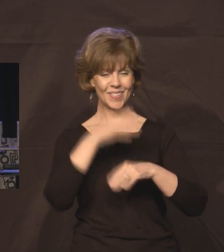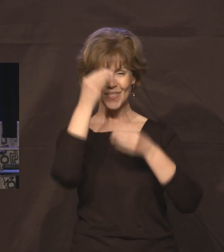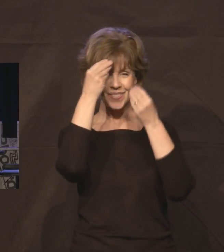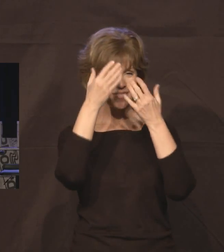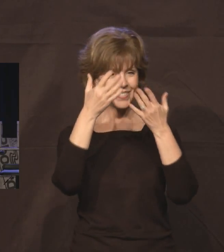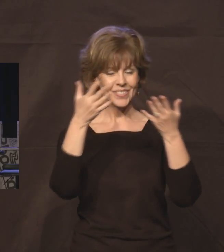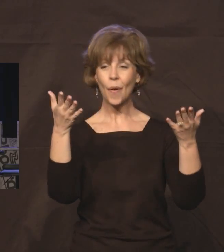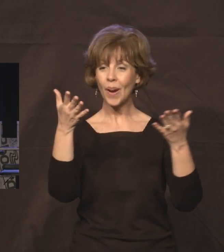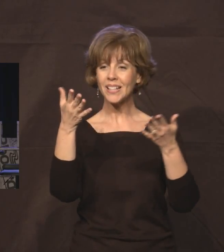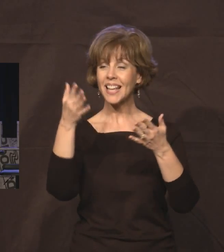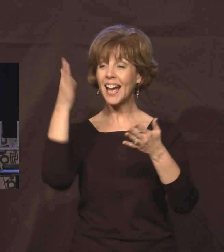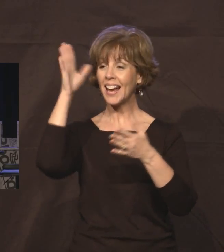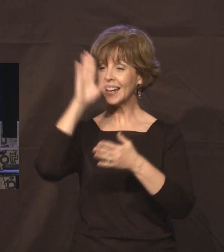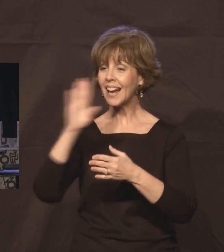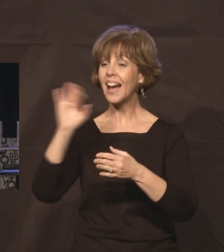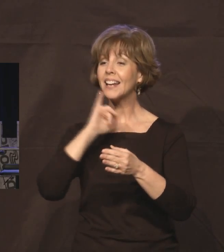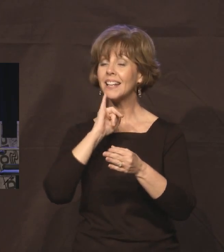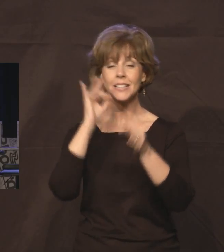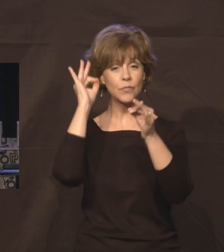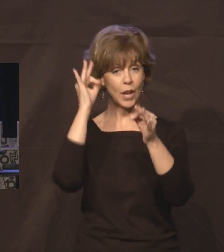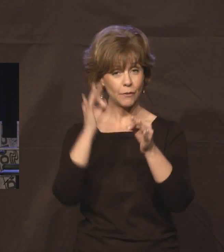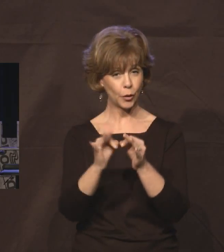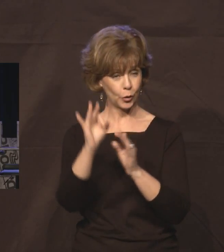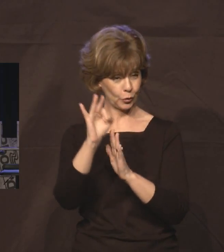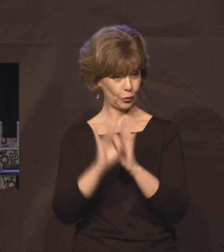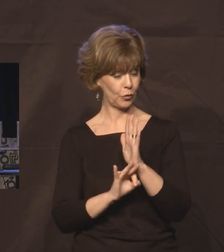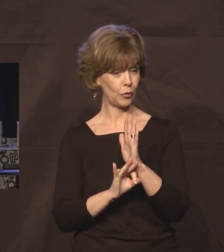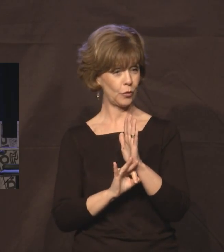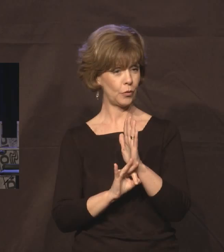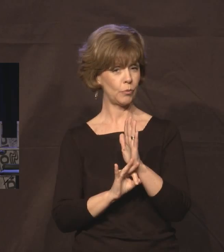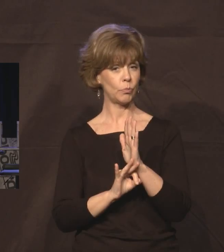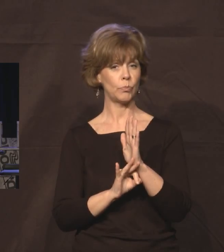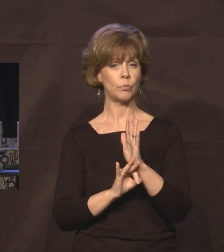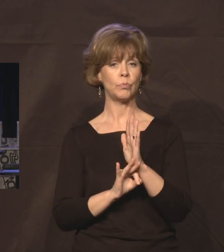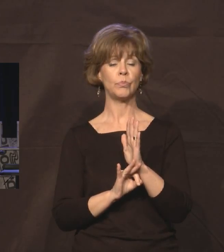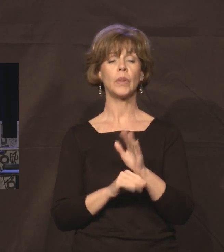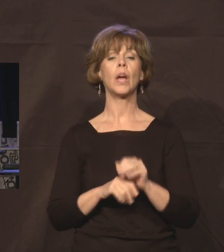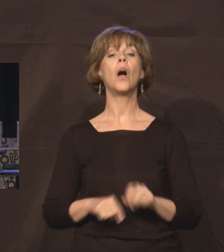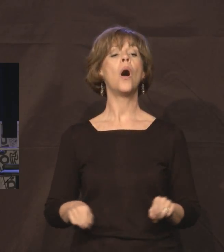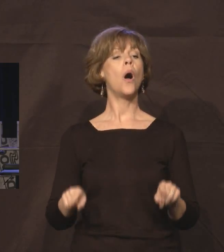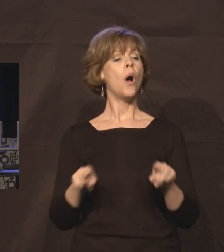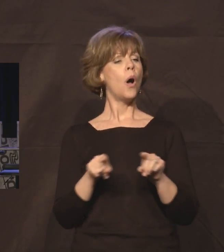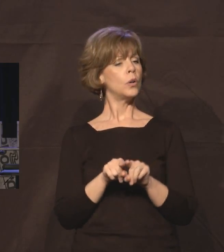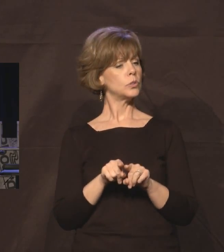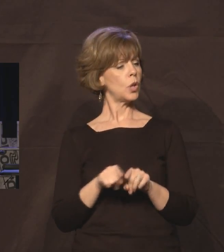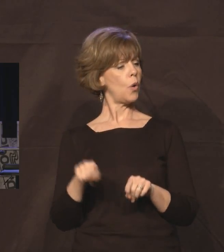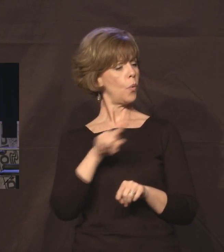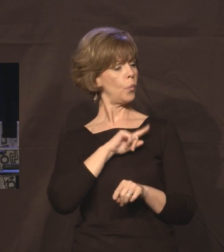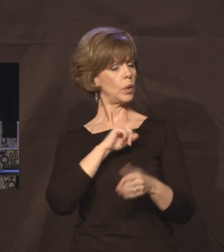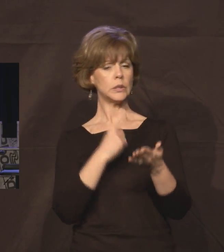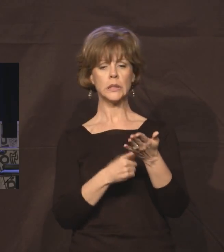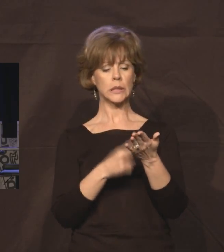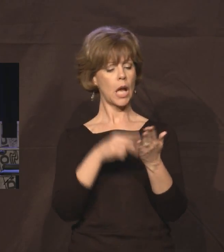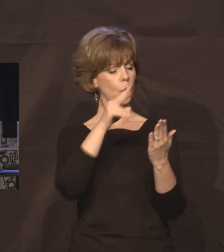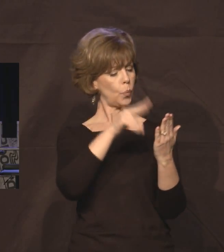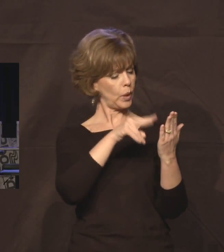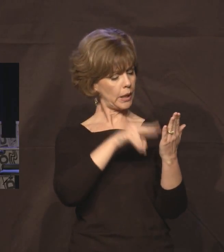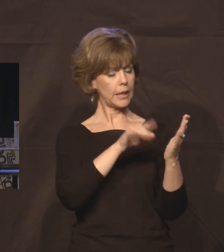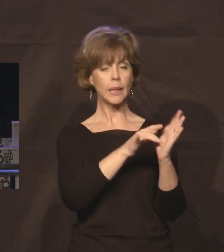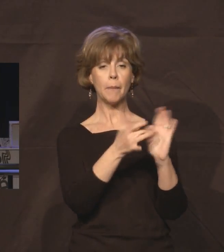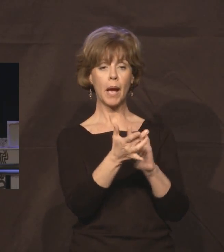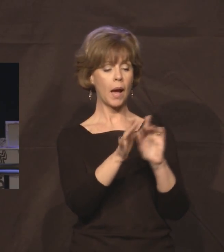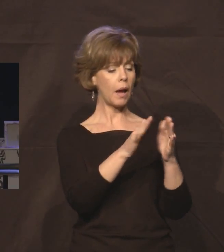hear. I think other places, you know, like we talk some about, you know, reading the Bible, about praying, that